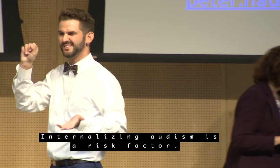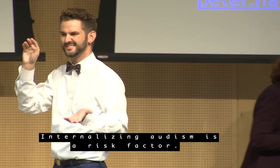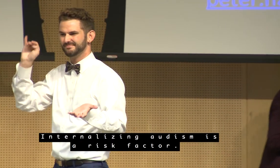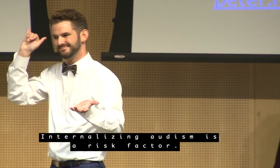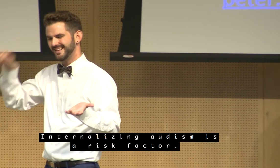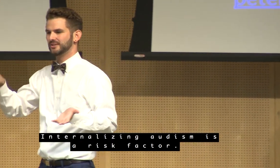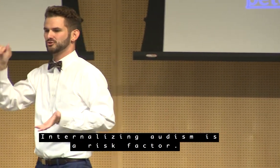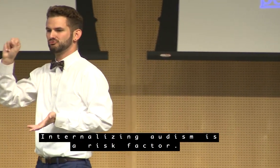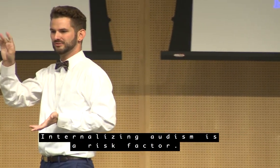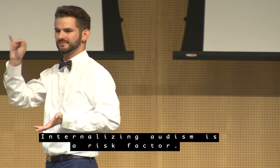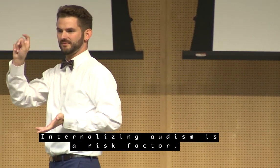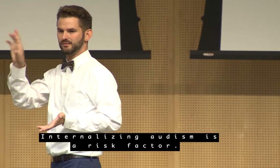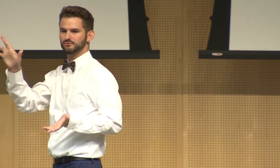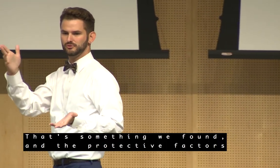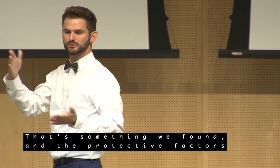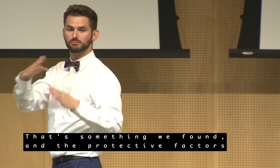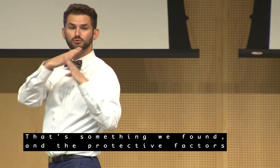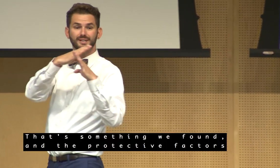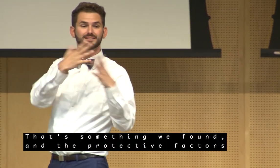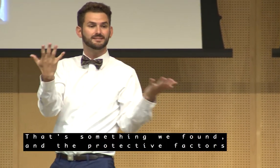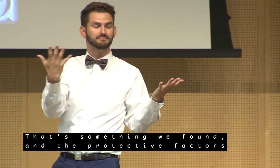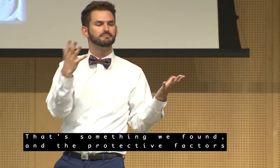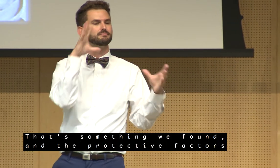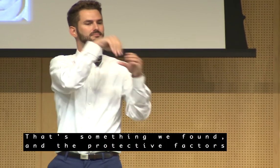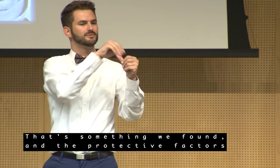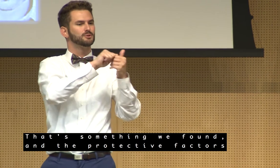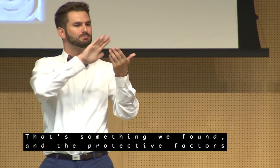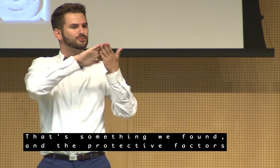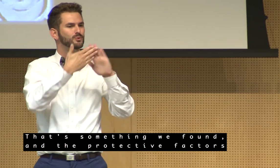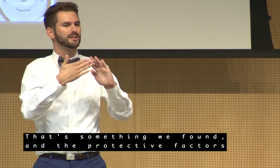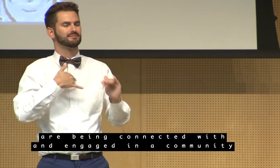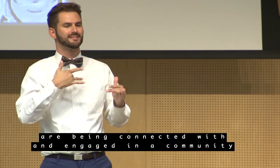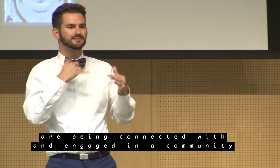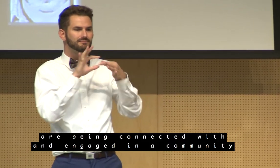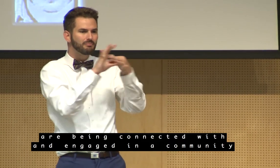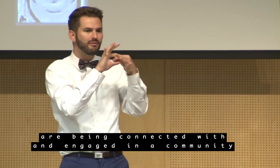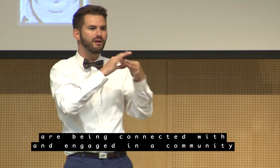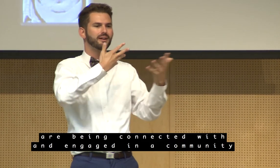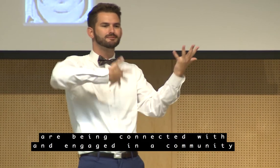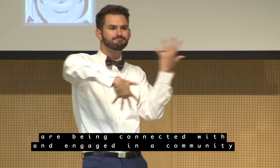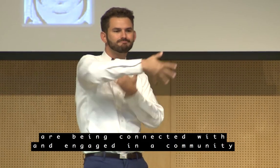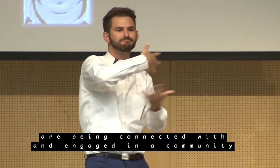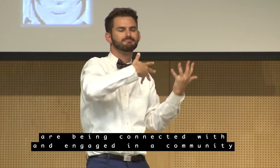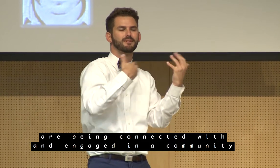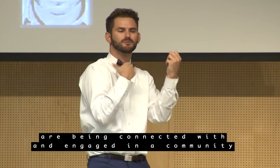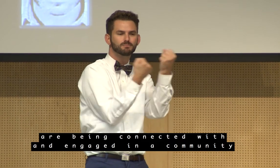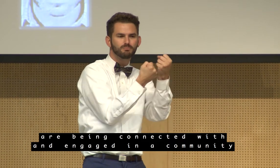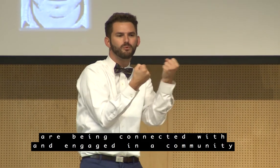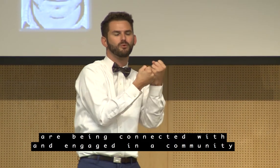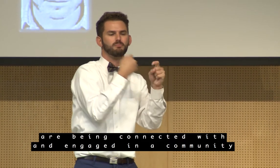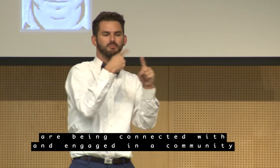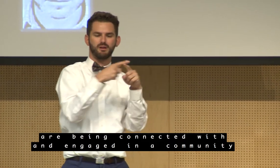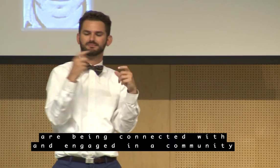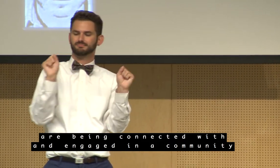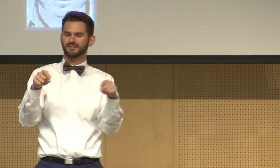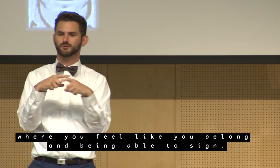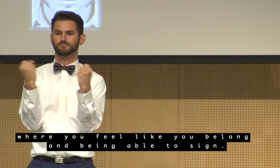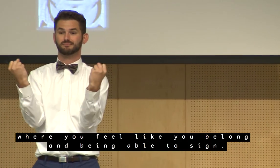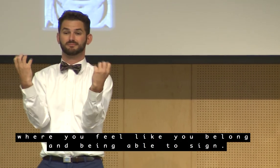Internalizing autism is a risk factor. That's something we found, and the protective factors are being connected with and engaged in a community where